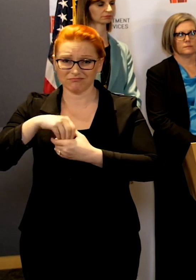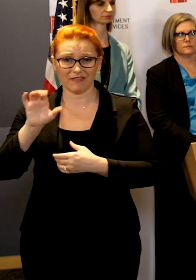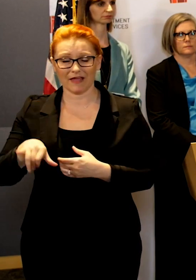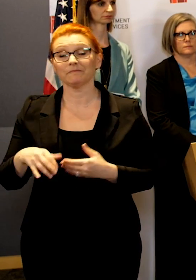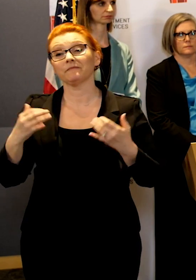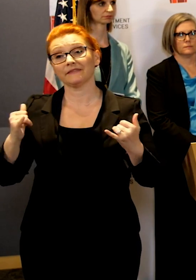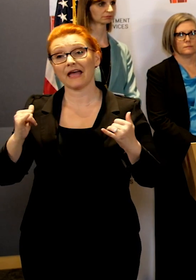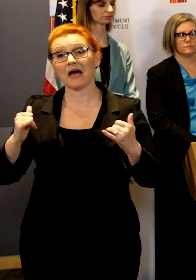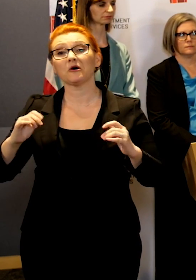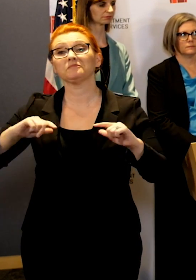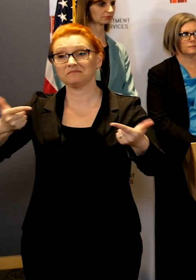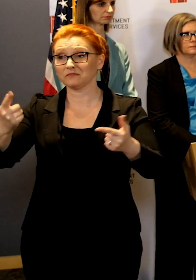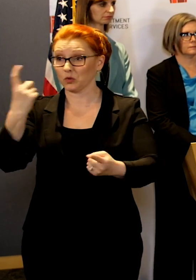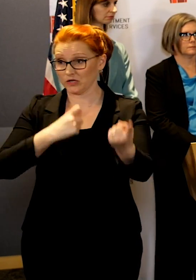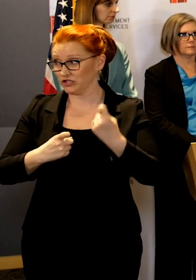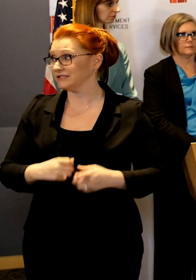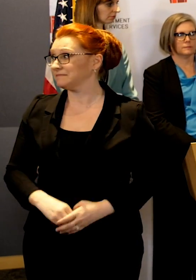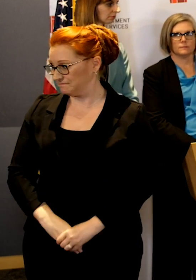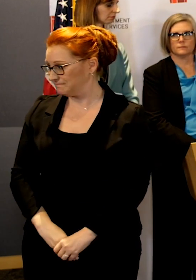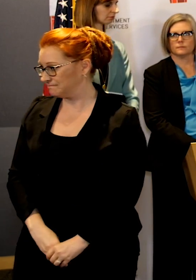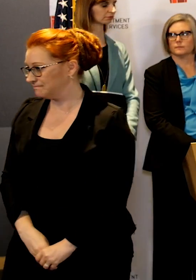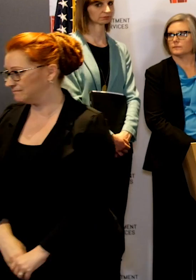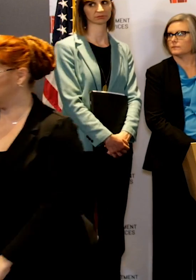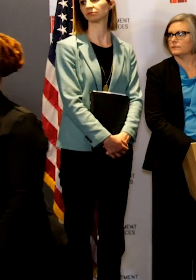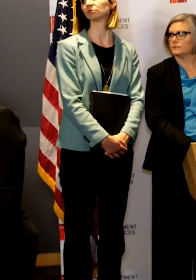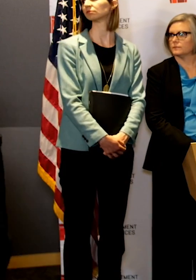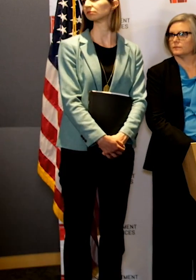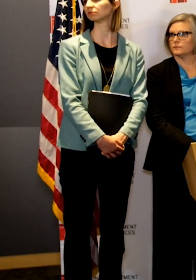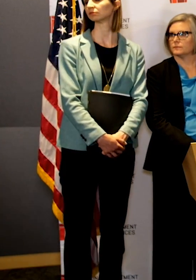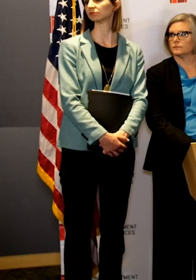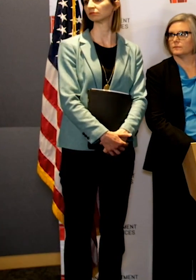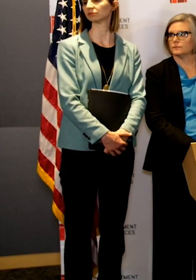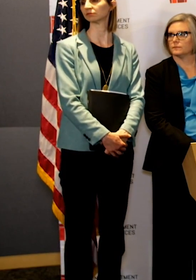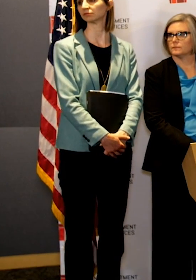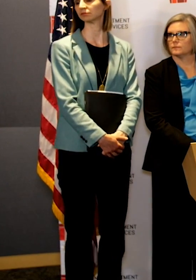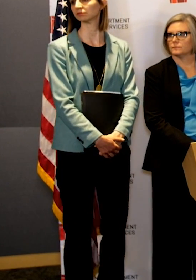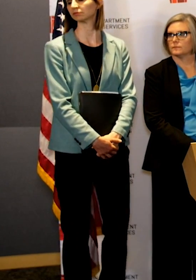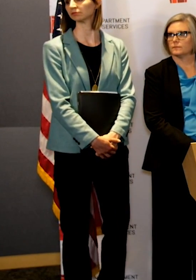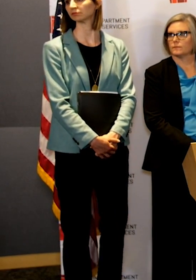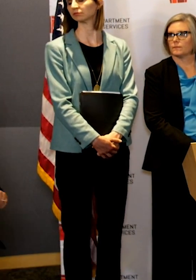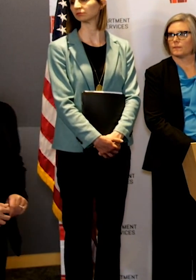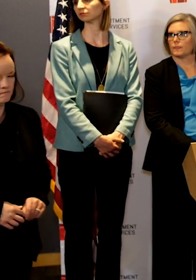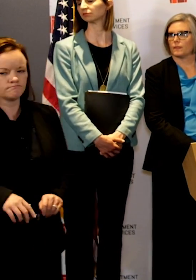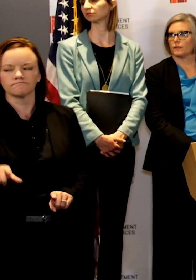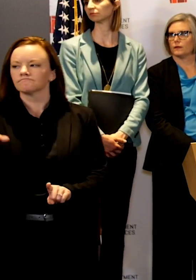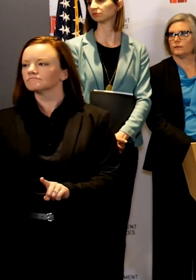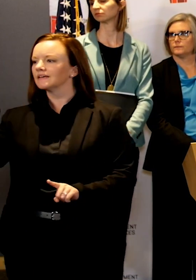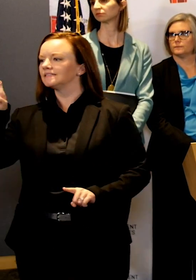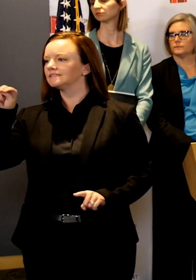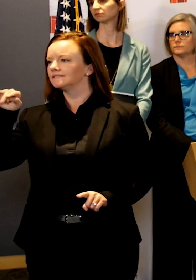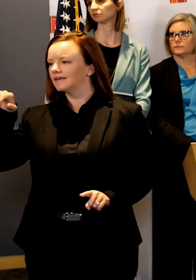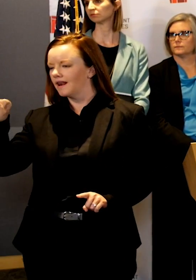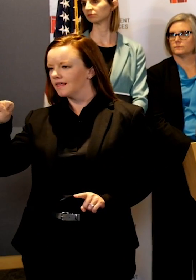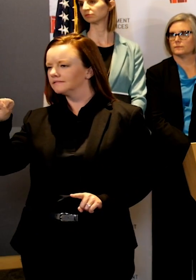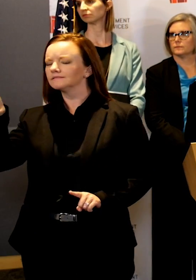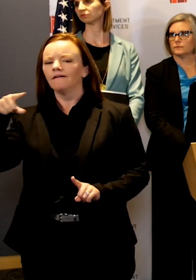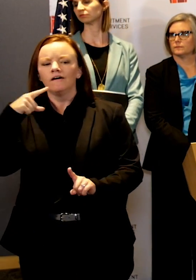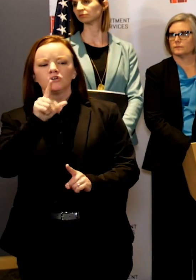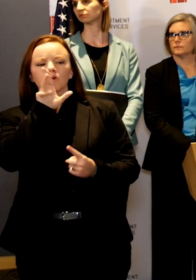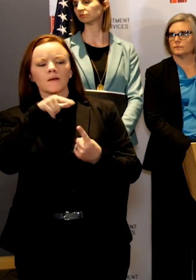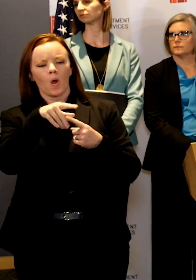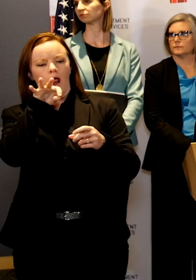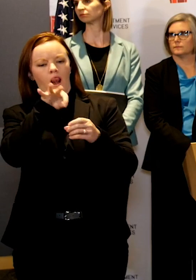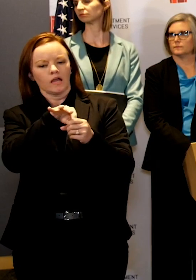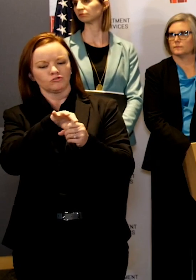we'll open it up for some questions. Let's start over here, Dennis. Yeah, you're talking about the elections moving forward,